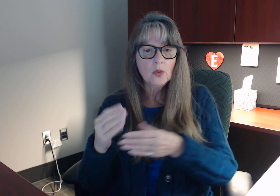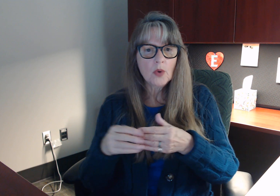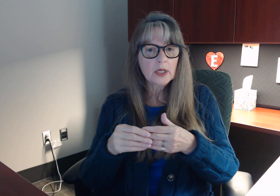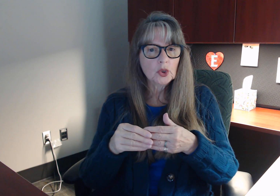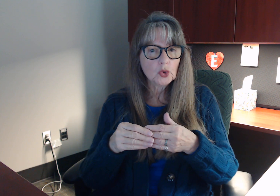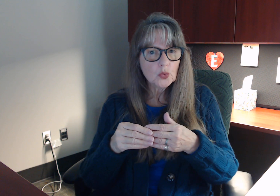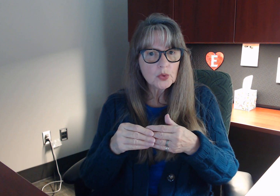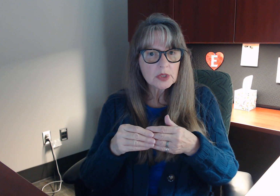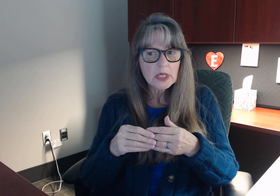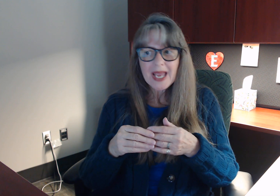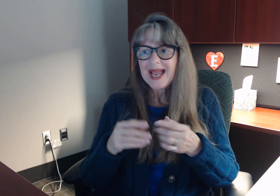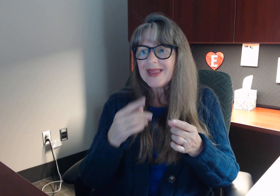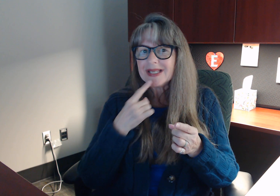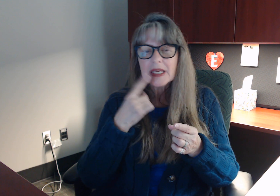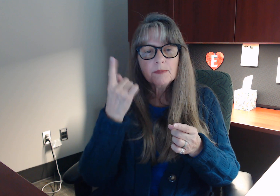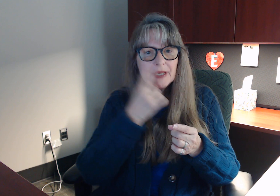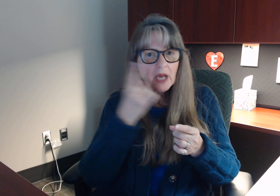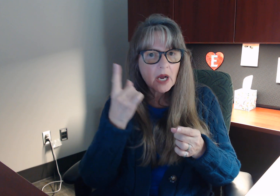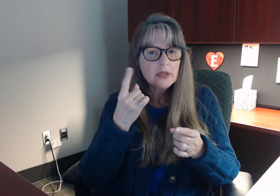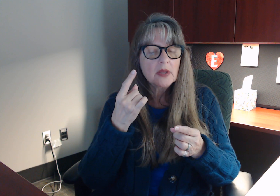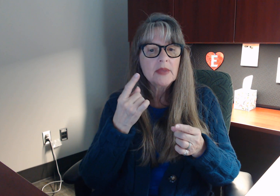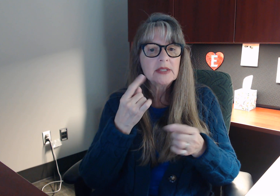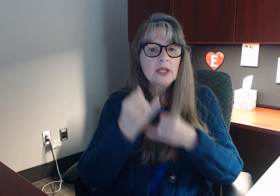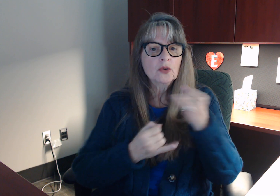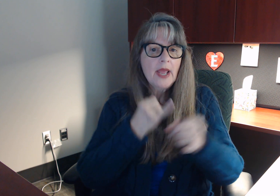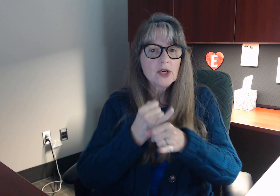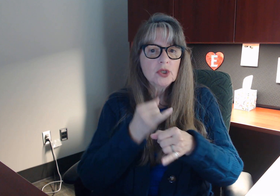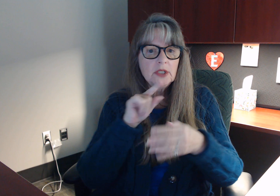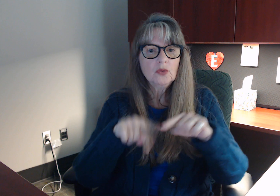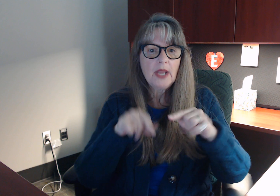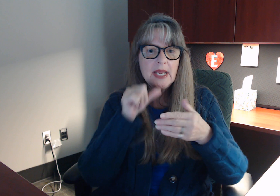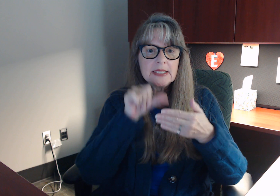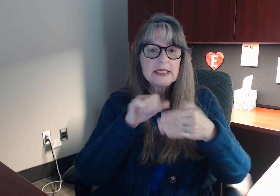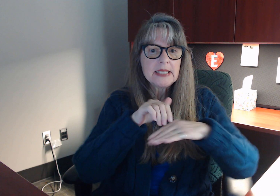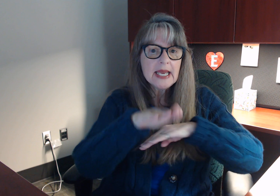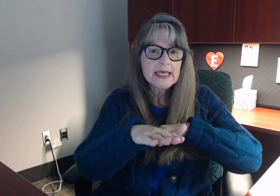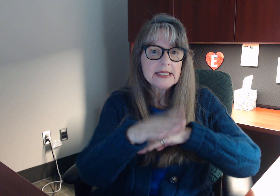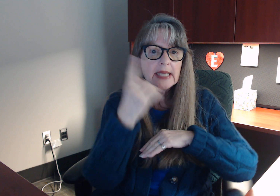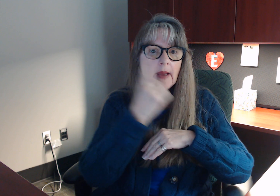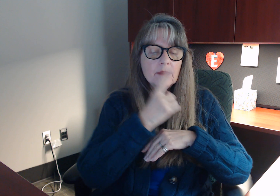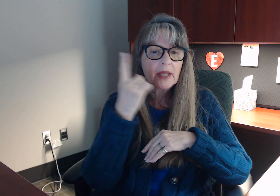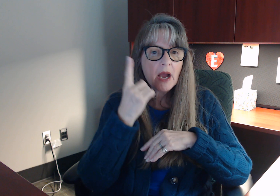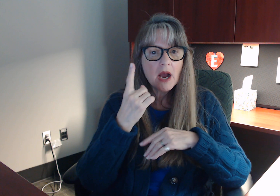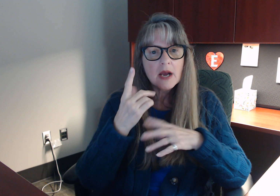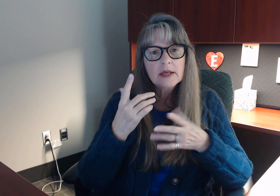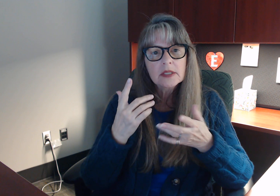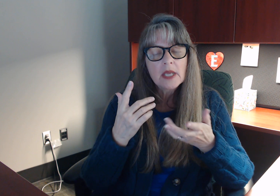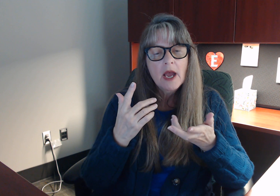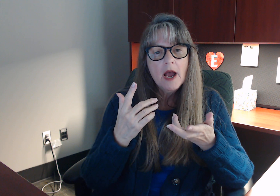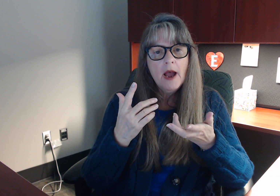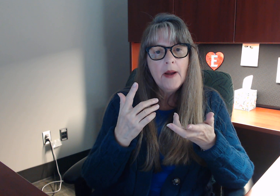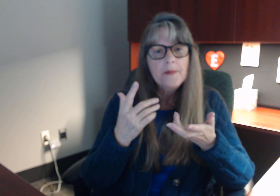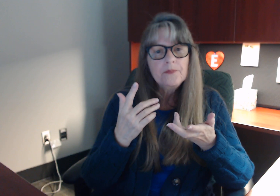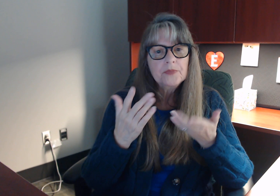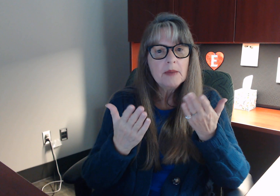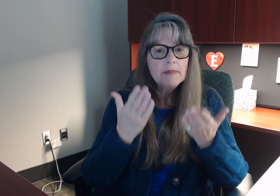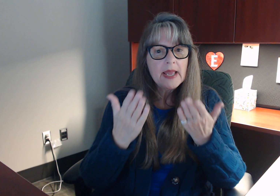want it loose. And they said because that's internationally you can't send, because it may